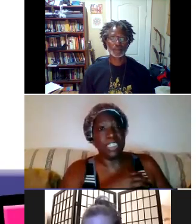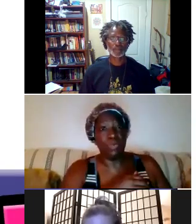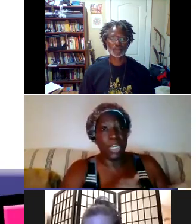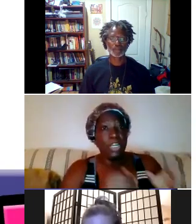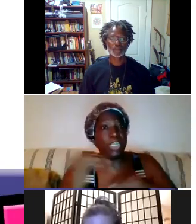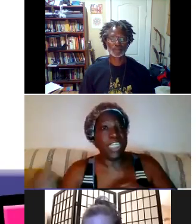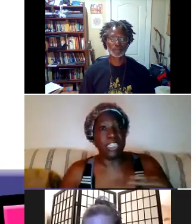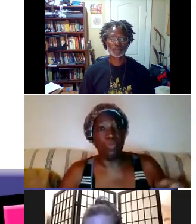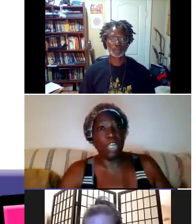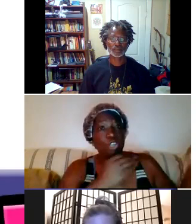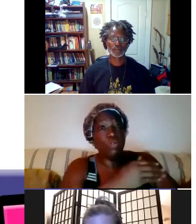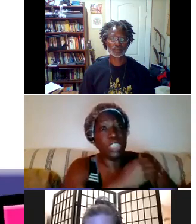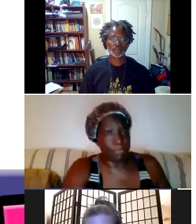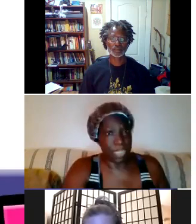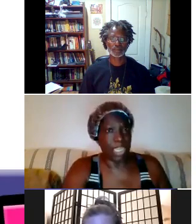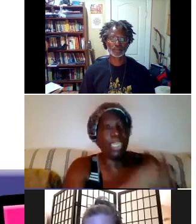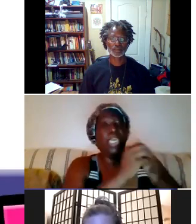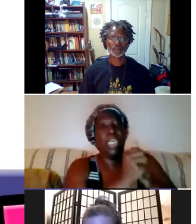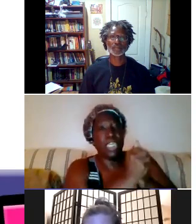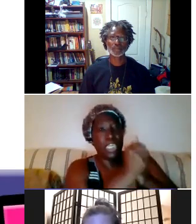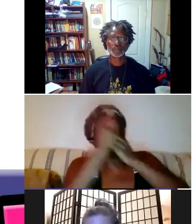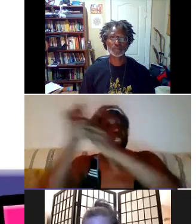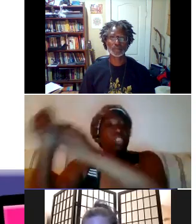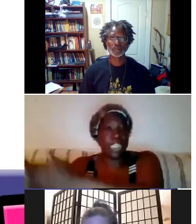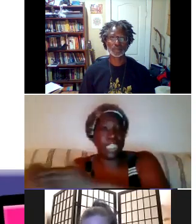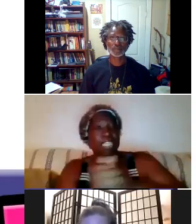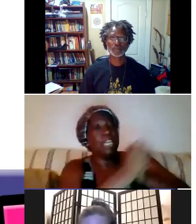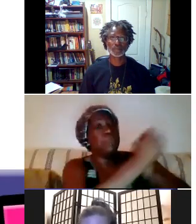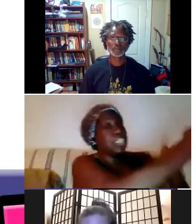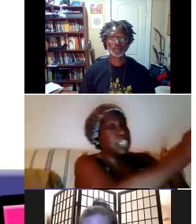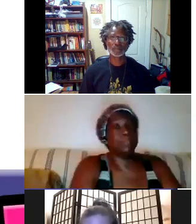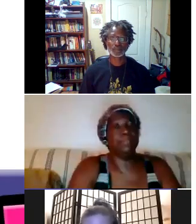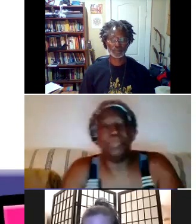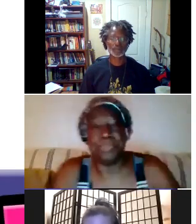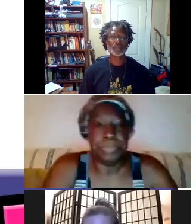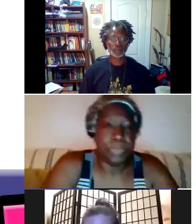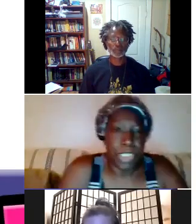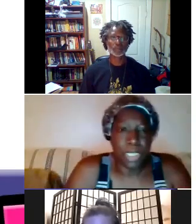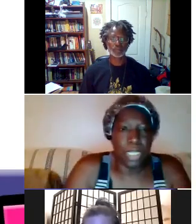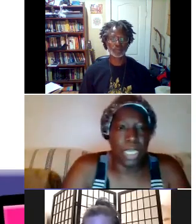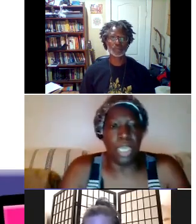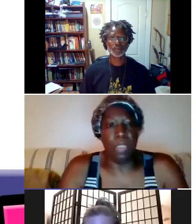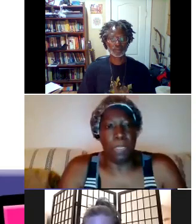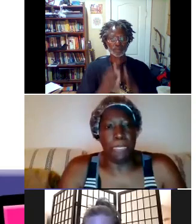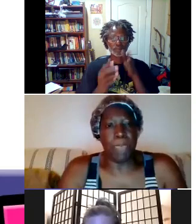something is somewhere, or you're leading somewhere to something, you would do it in that direction.